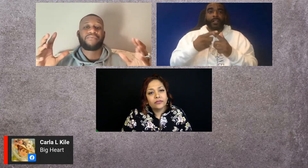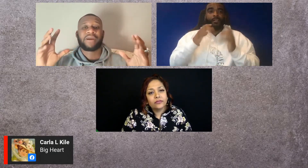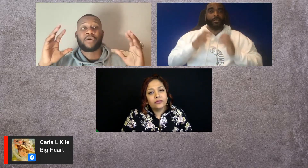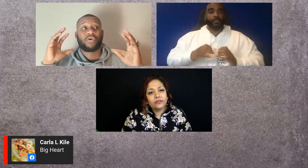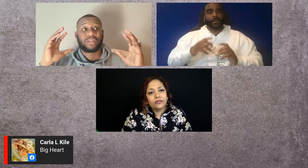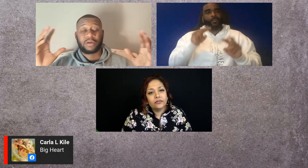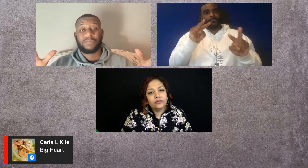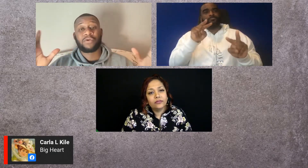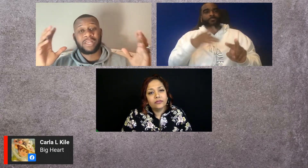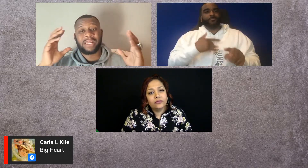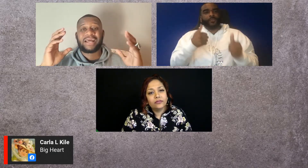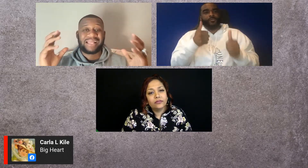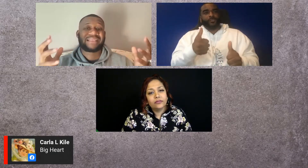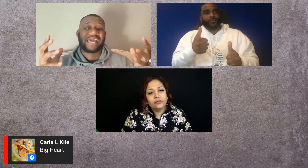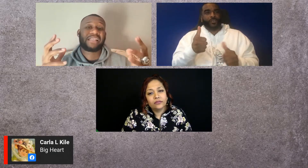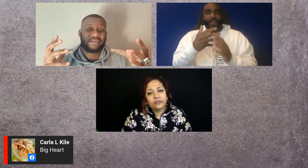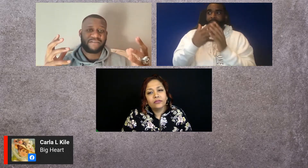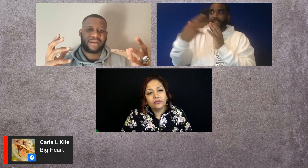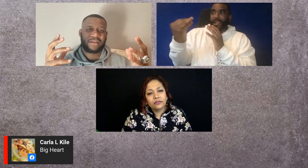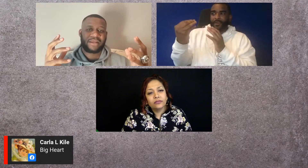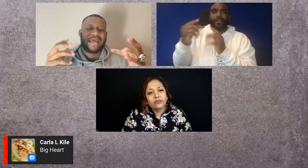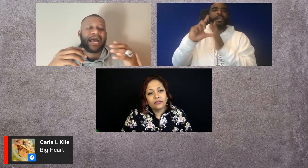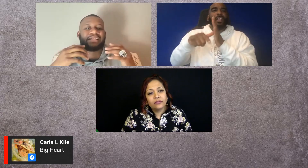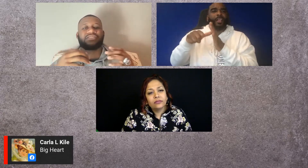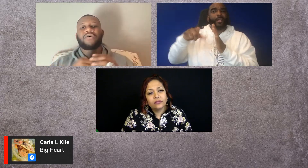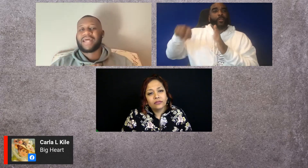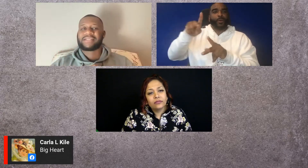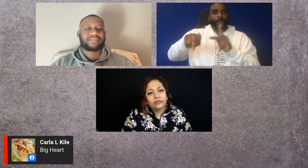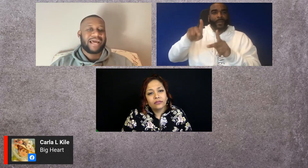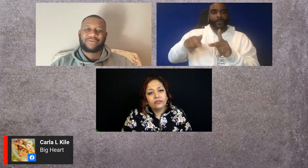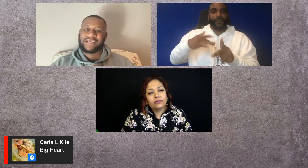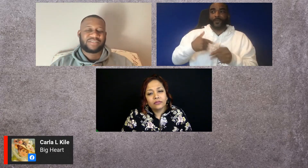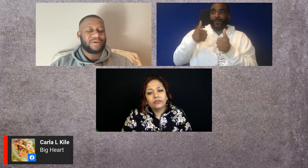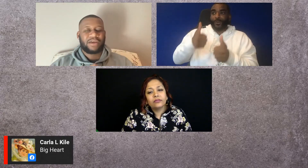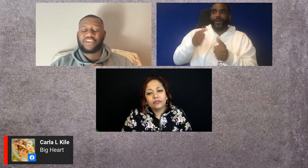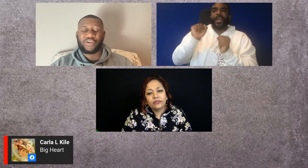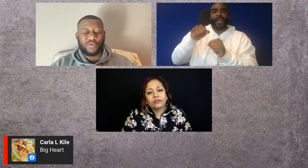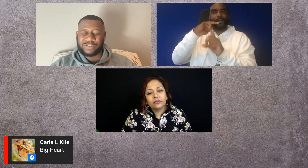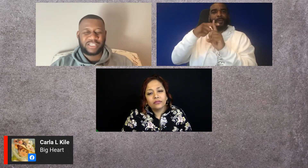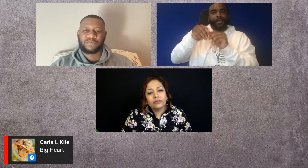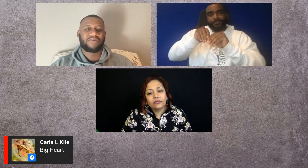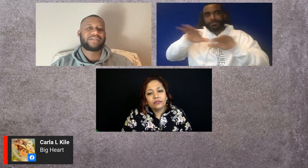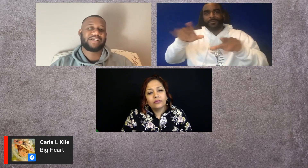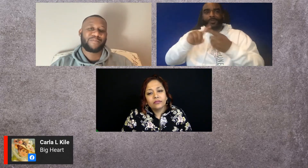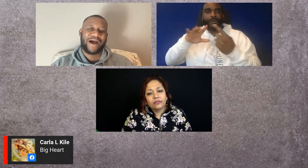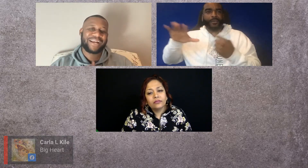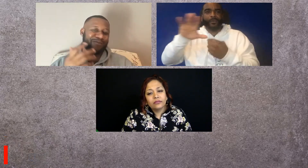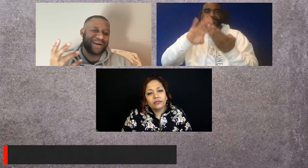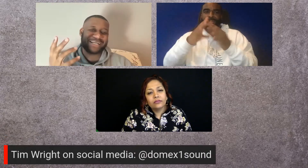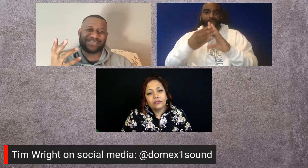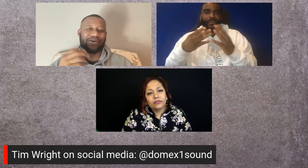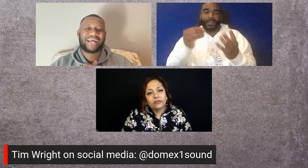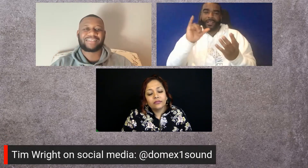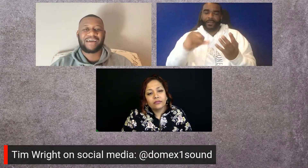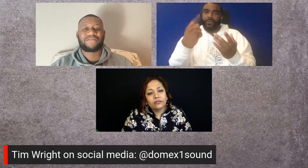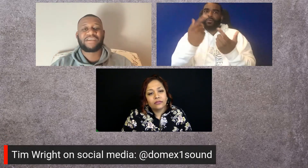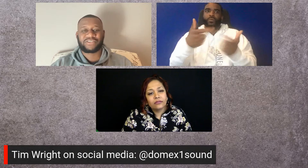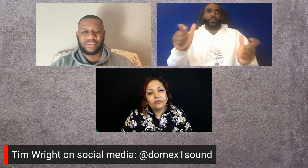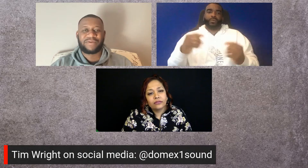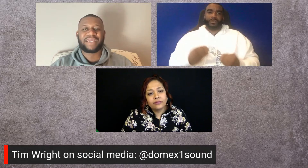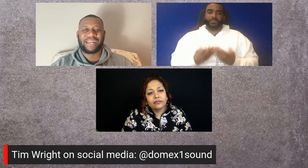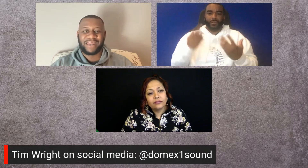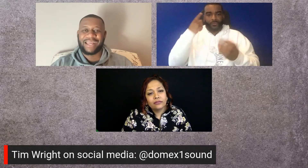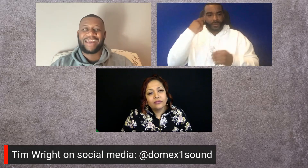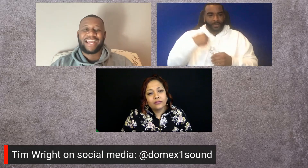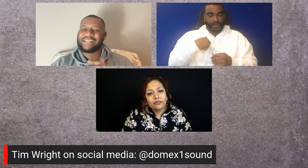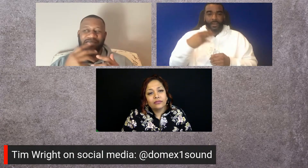make an imprint on the community that they live in. And so that's been a huge inspiration of mine. And when I saw that feature